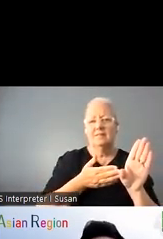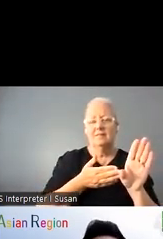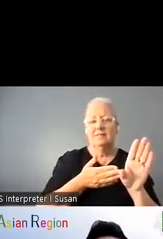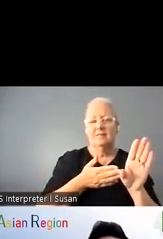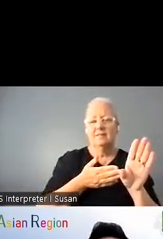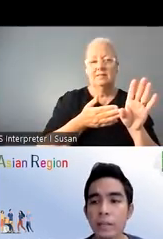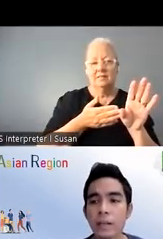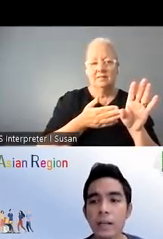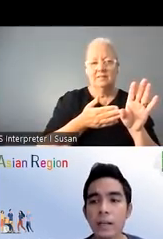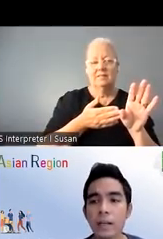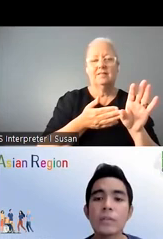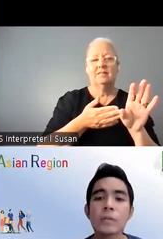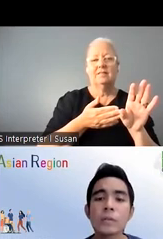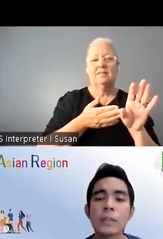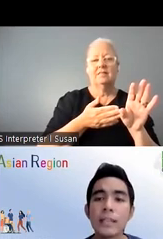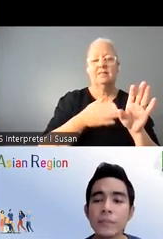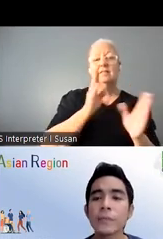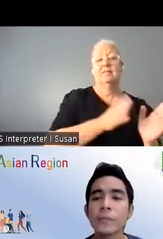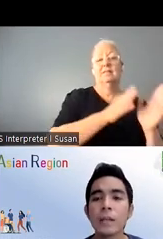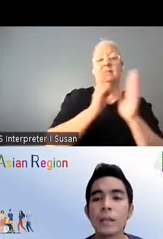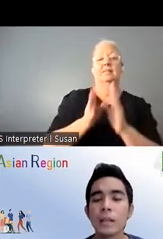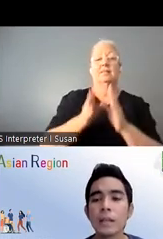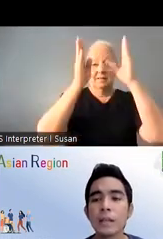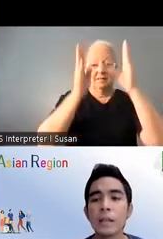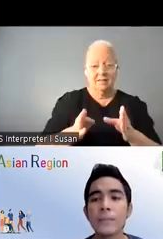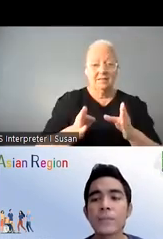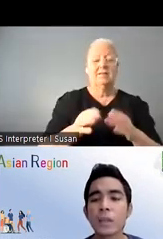right picture is a person who live